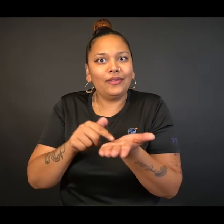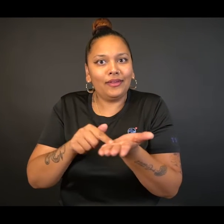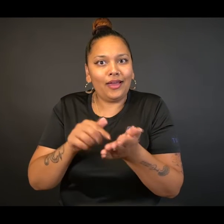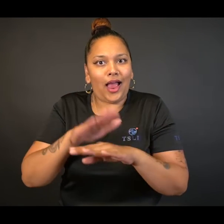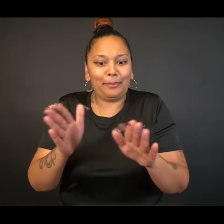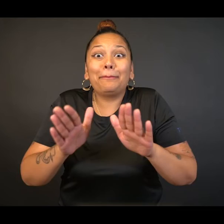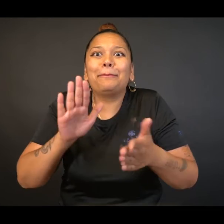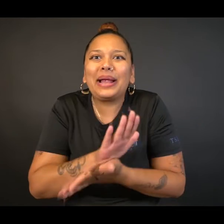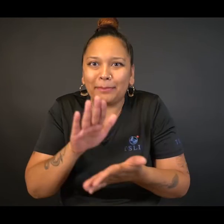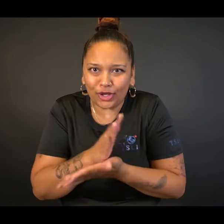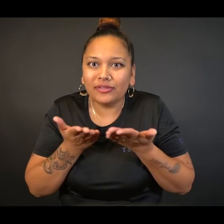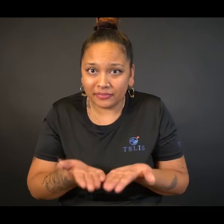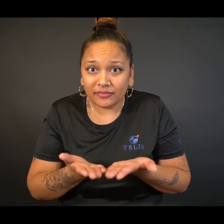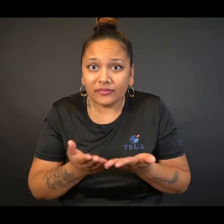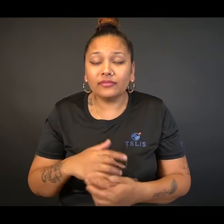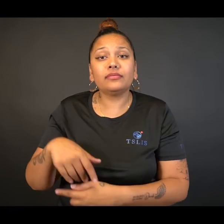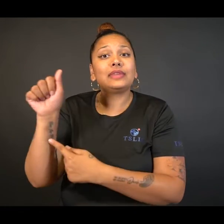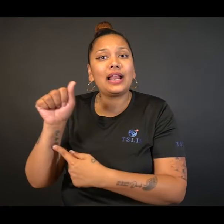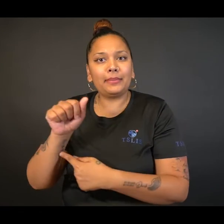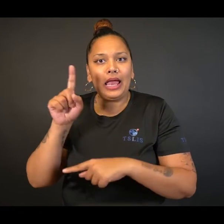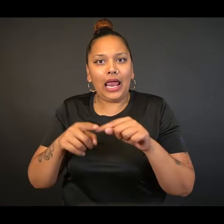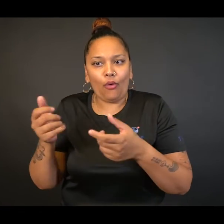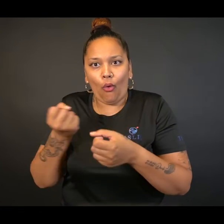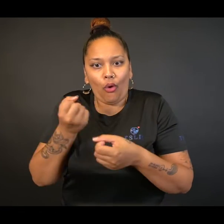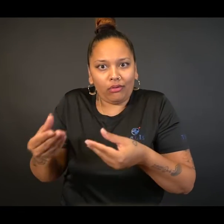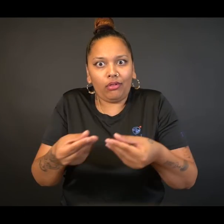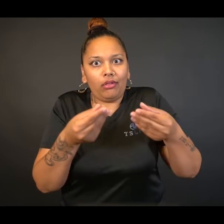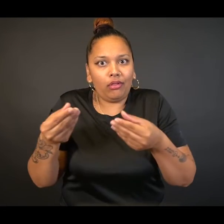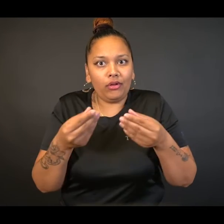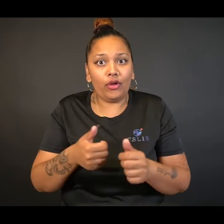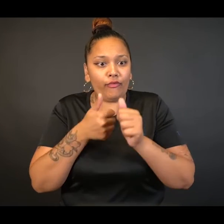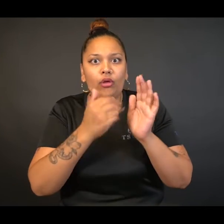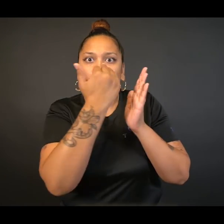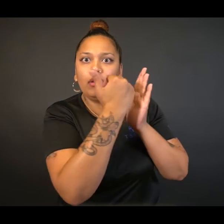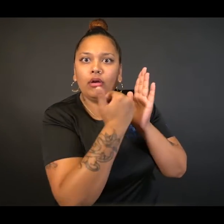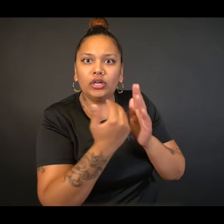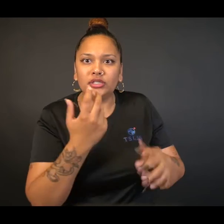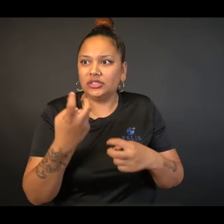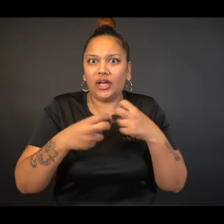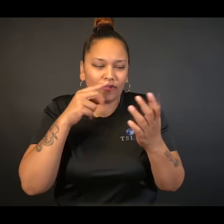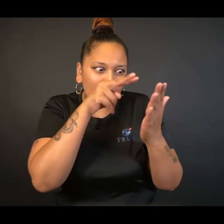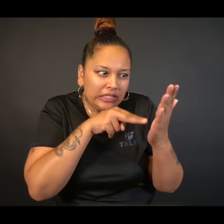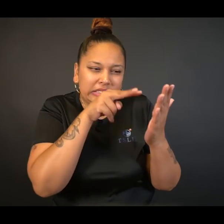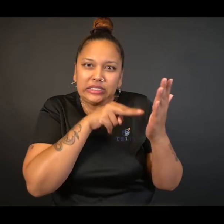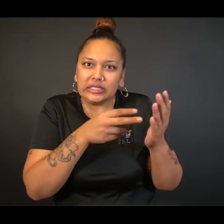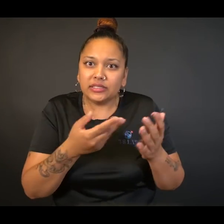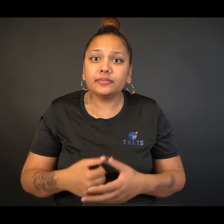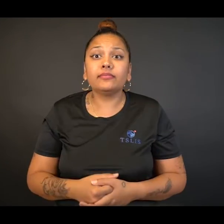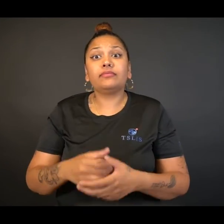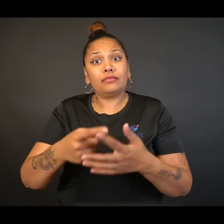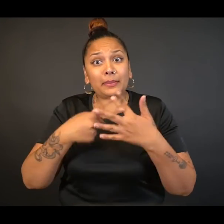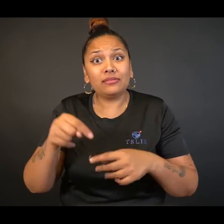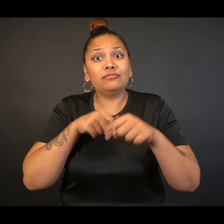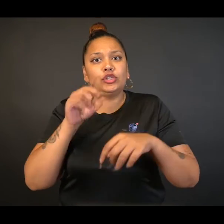Adam can't manipulate paper, so following the liturgy was tough. At first, there was